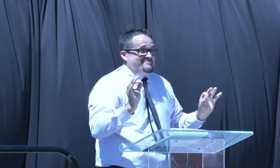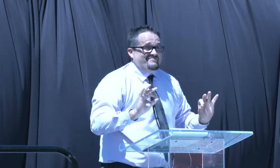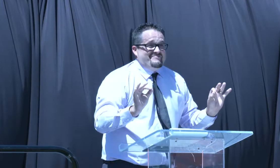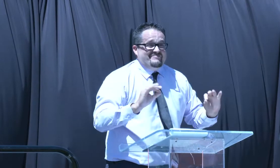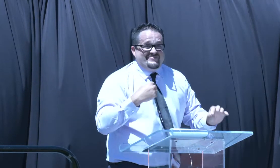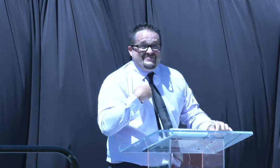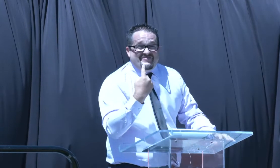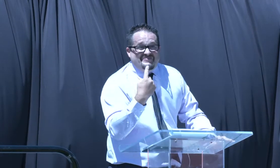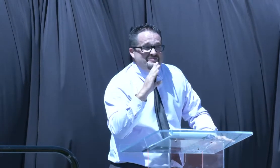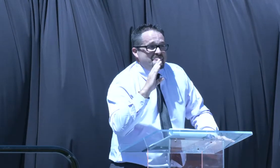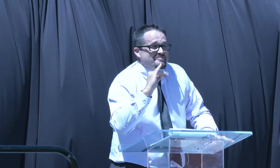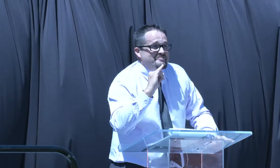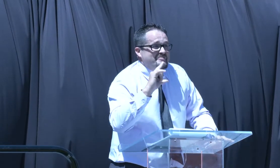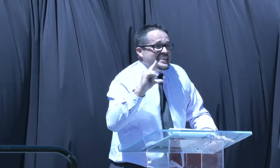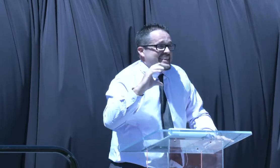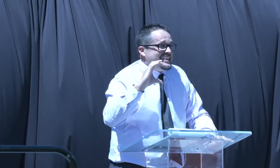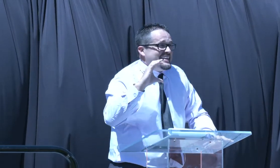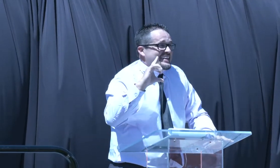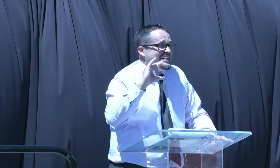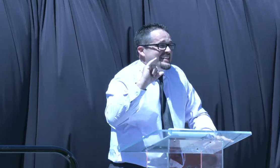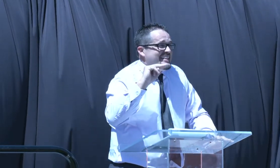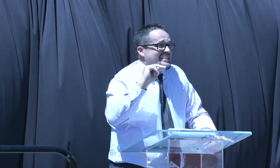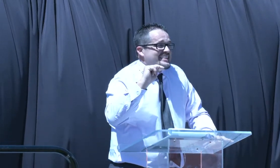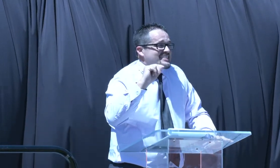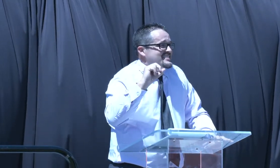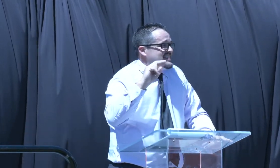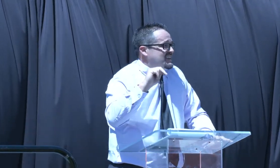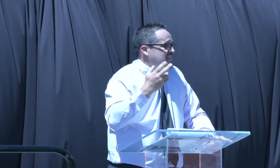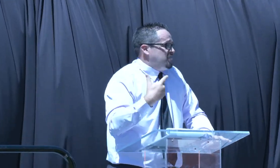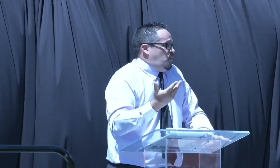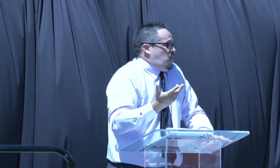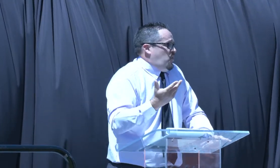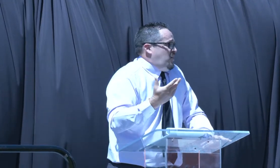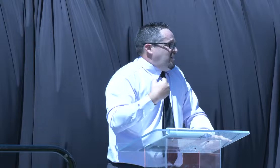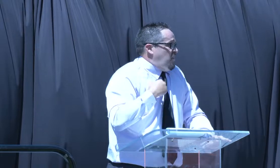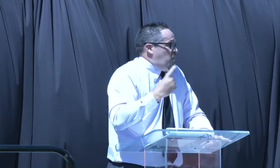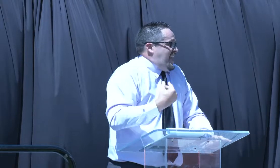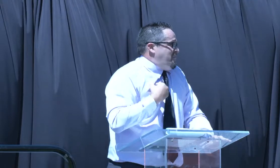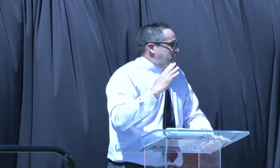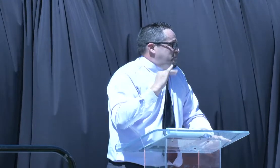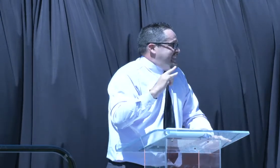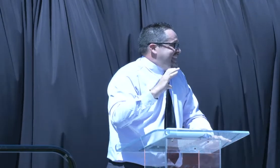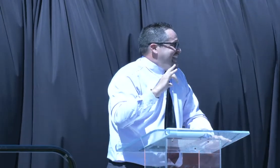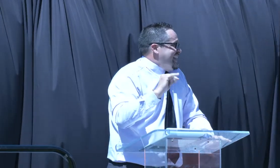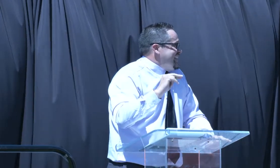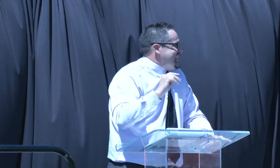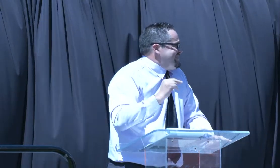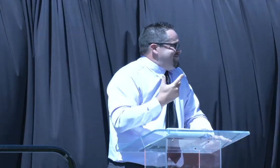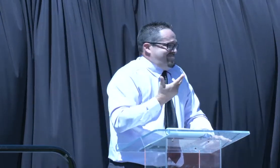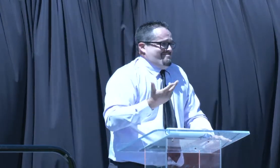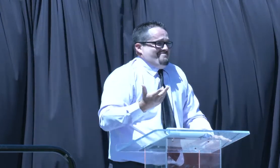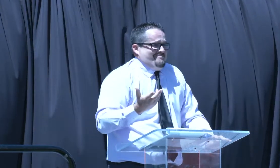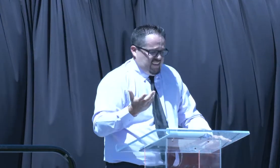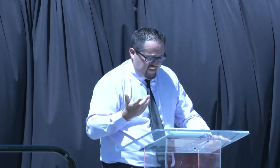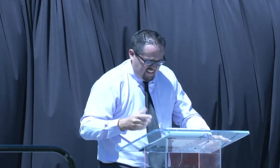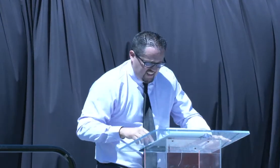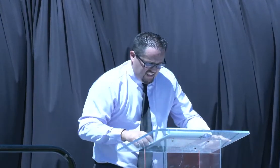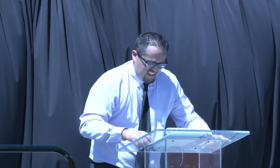Thank you. Nor where my eagle wings would take me. The biggest turmoil in the world at that time was President